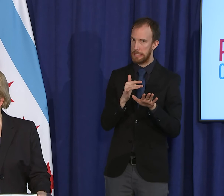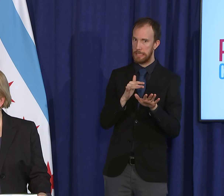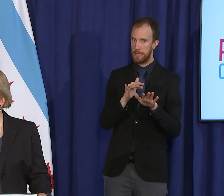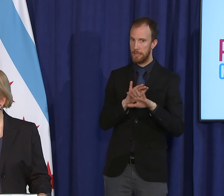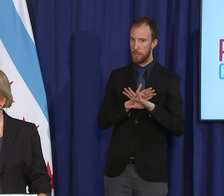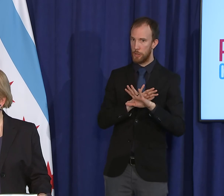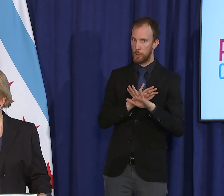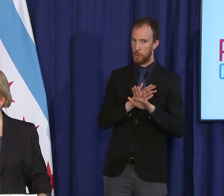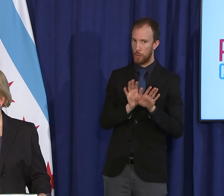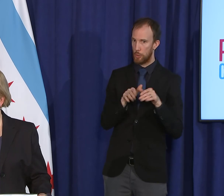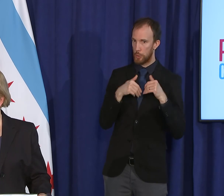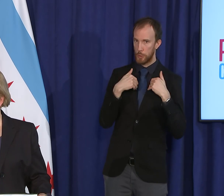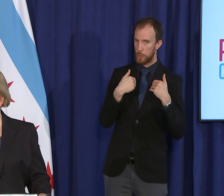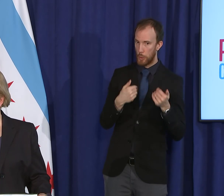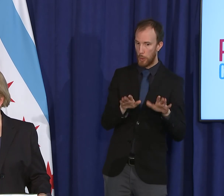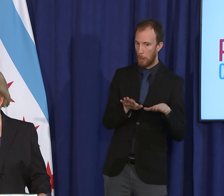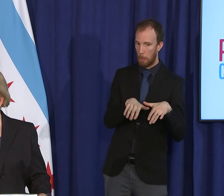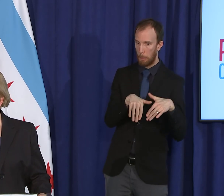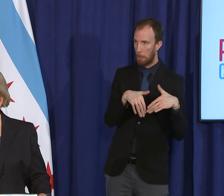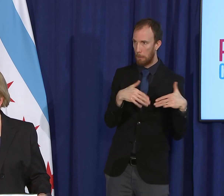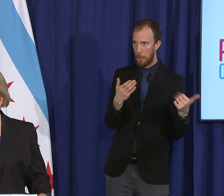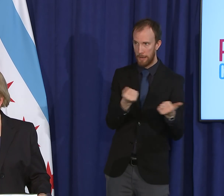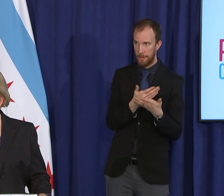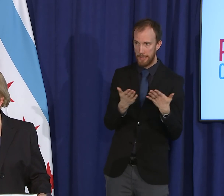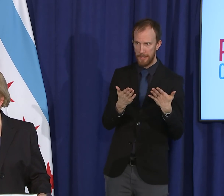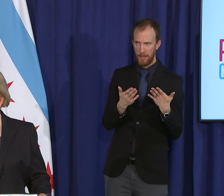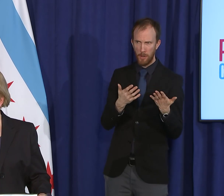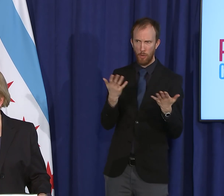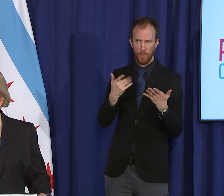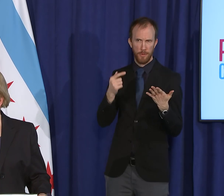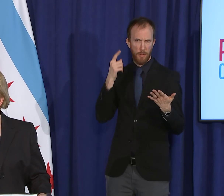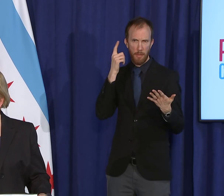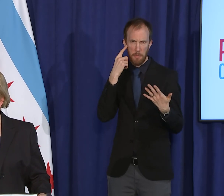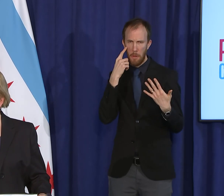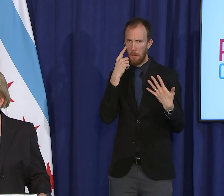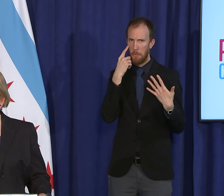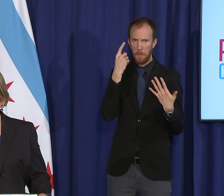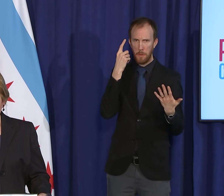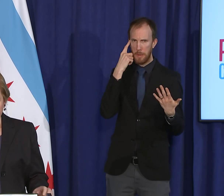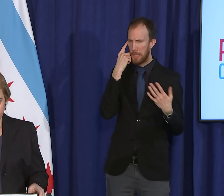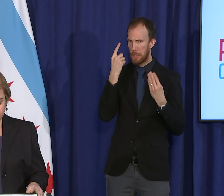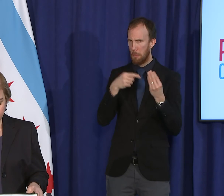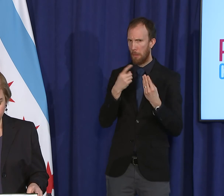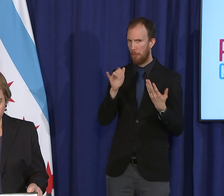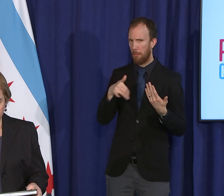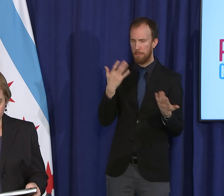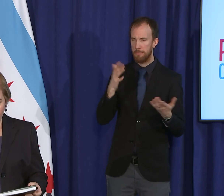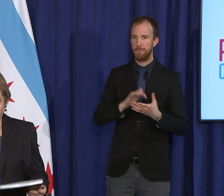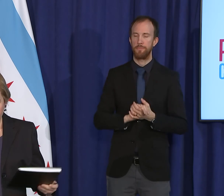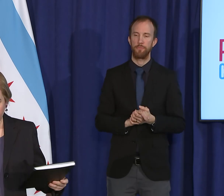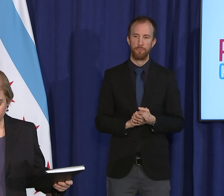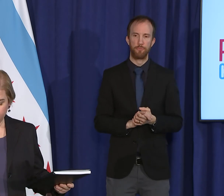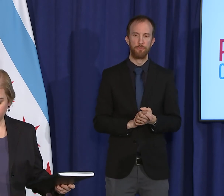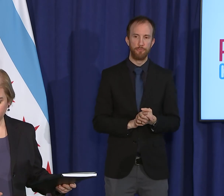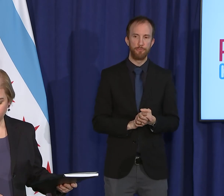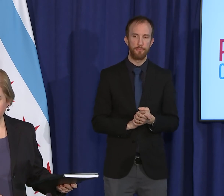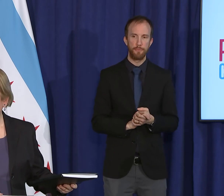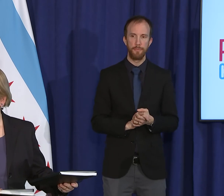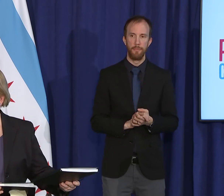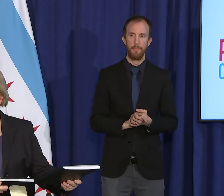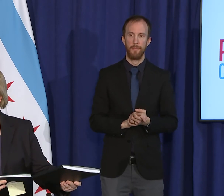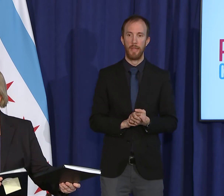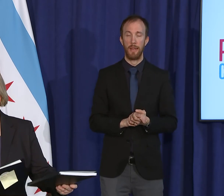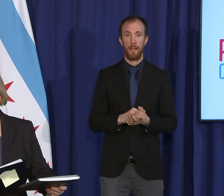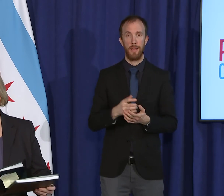your thoughts on that. Do you have fears of a backslide? Obviously, she's cautioning about that. Yeah, so, I was